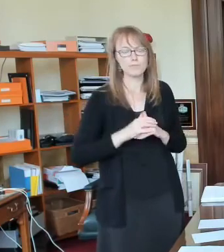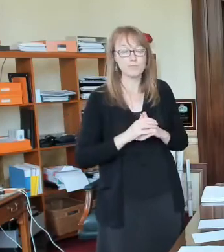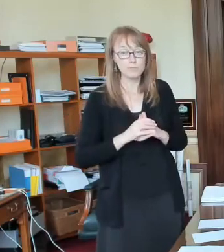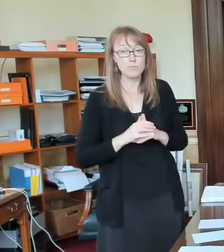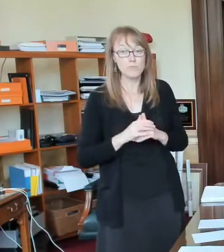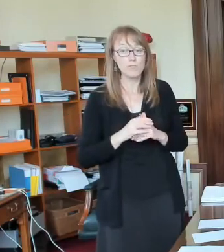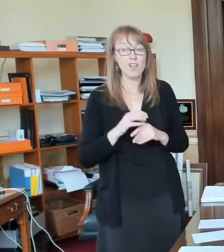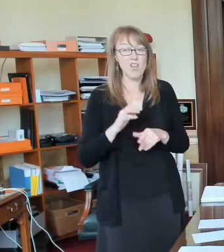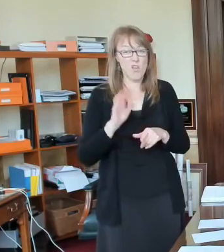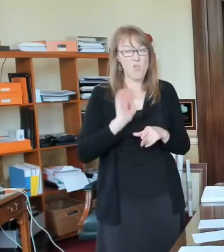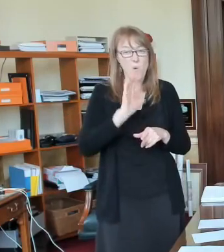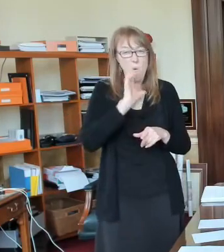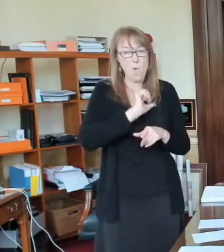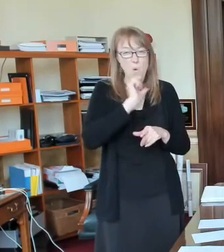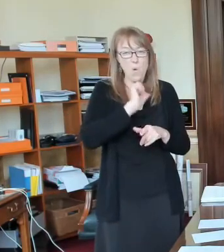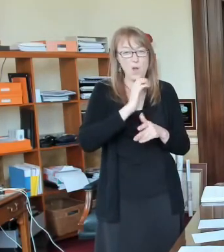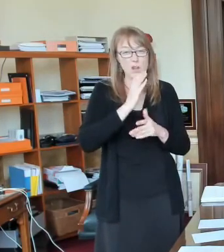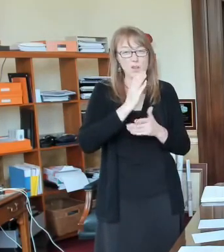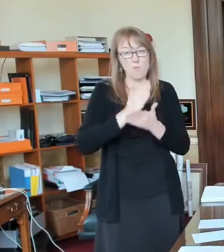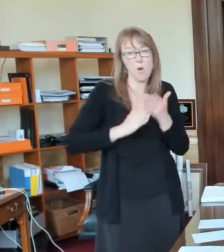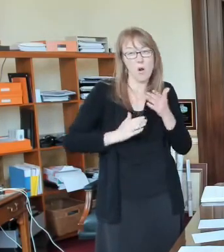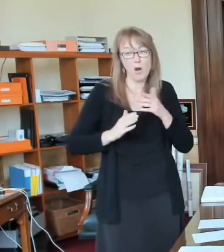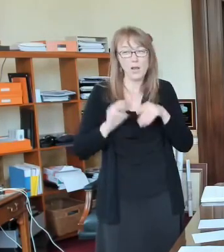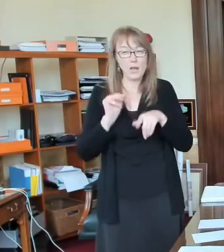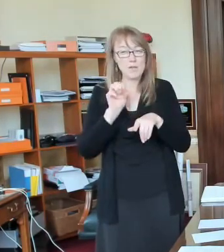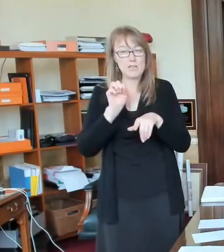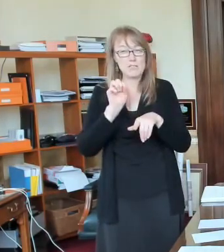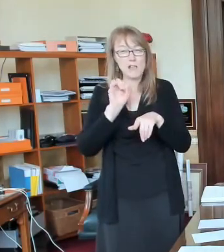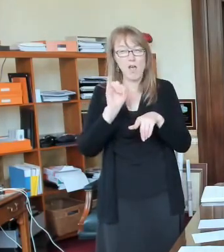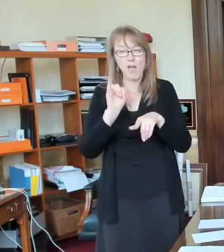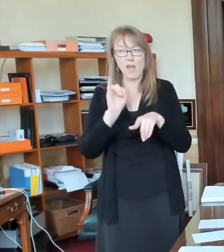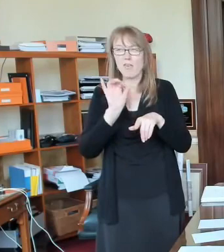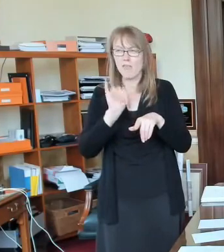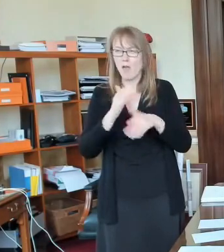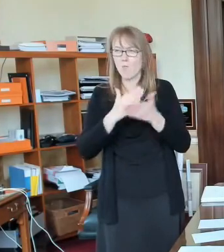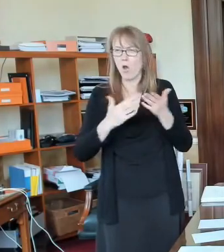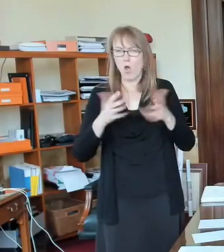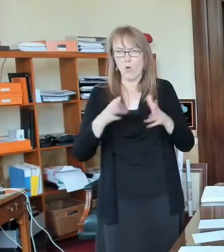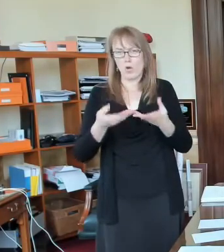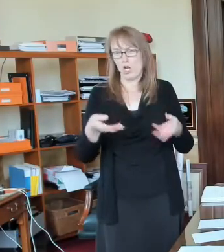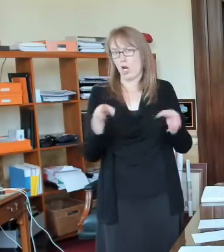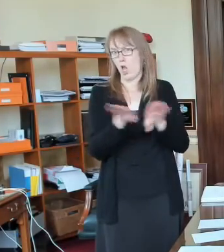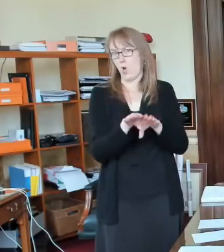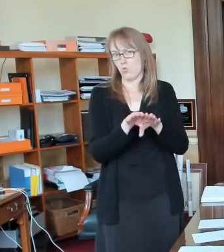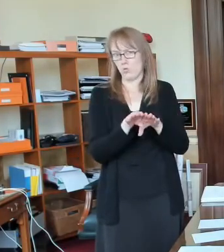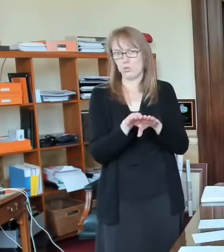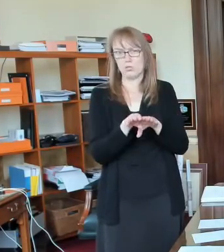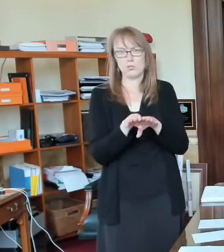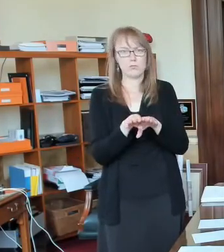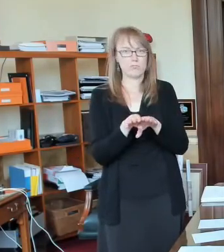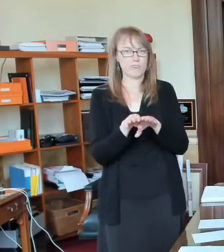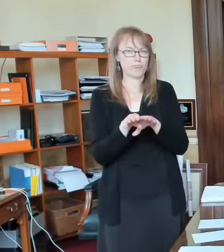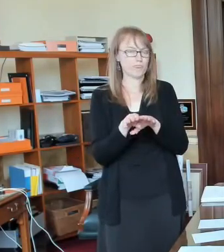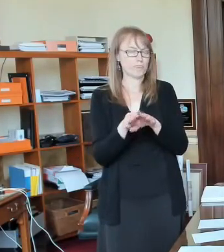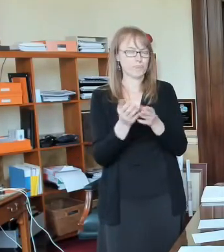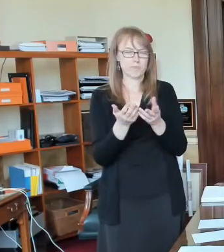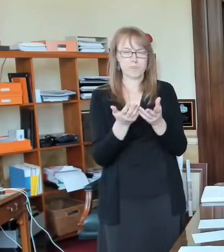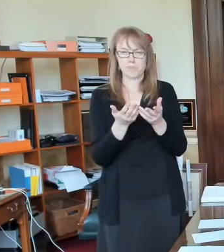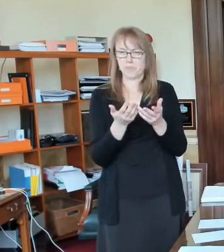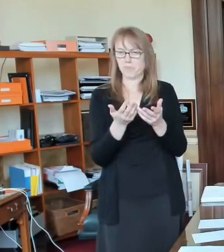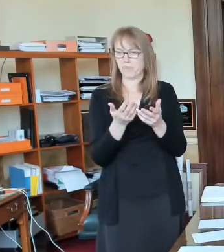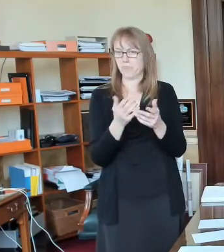of MSI over, has it been, probably a year ago. Within the last year, we have closed